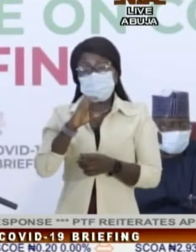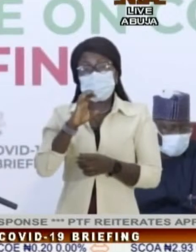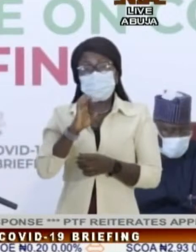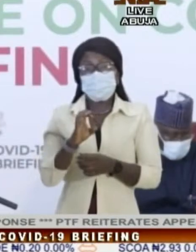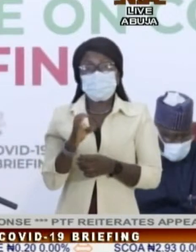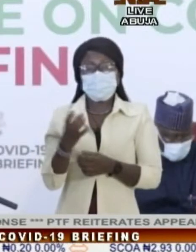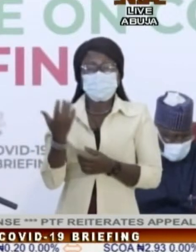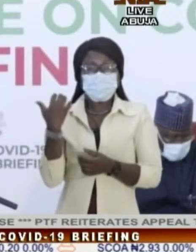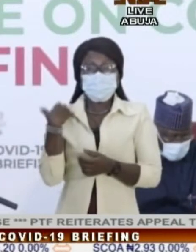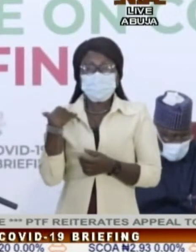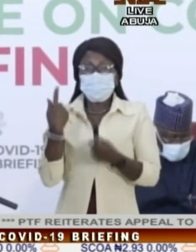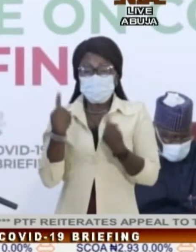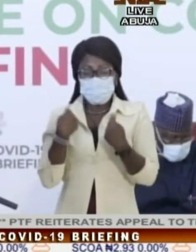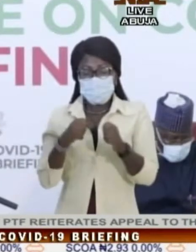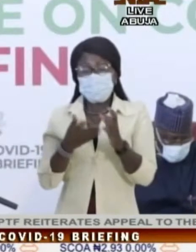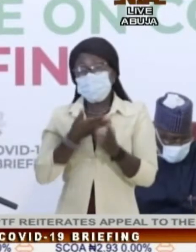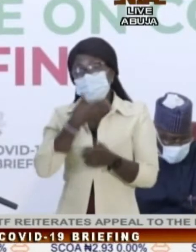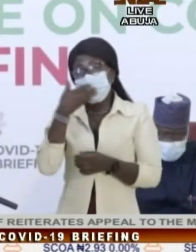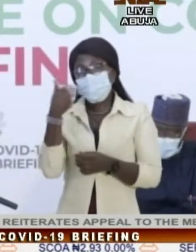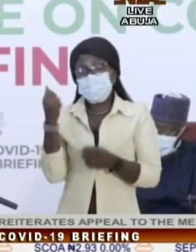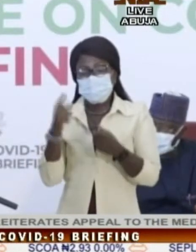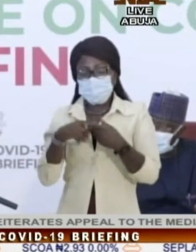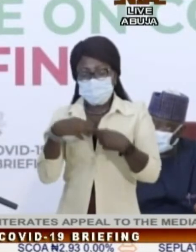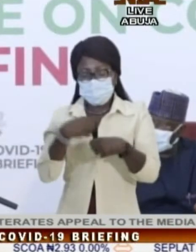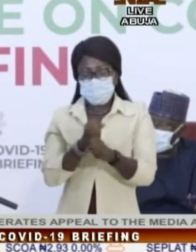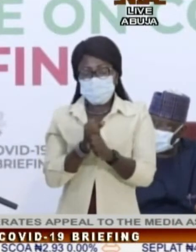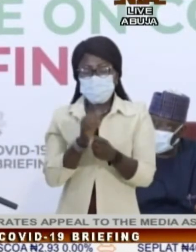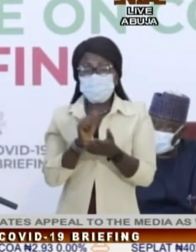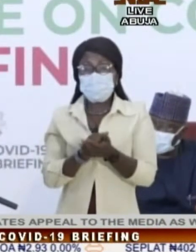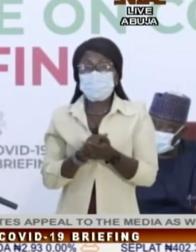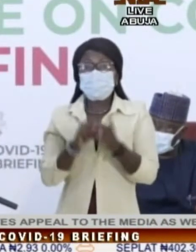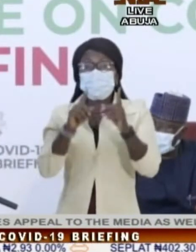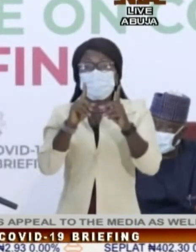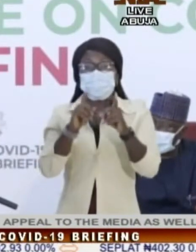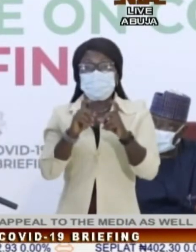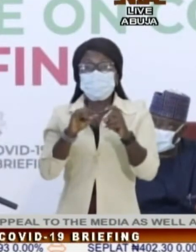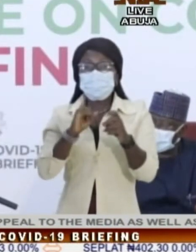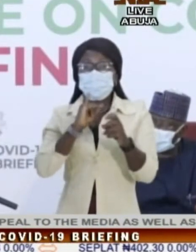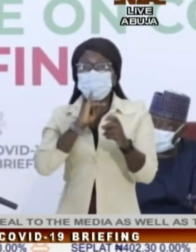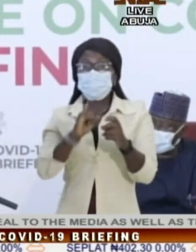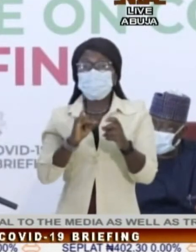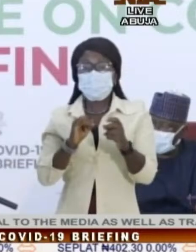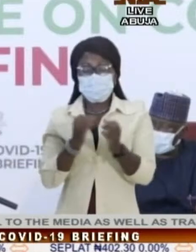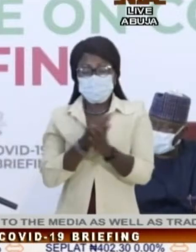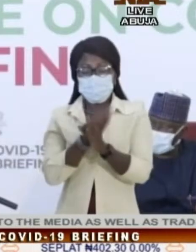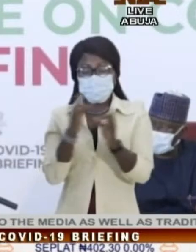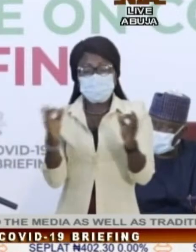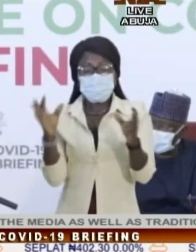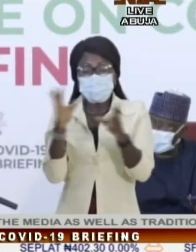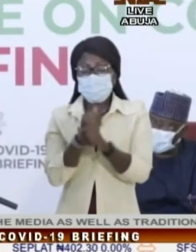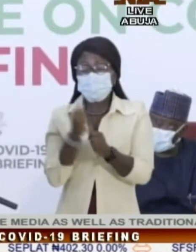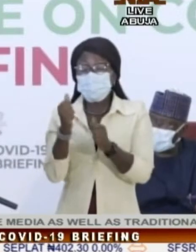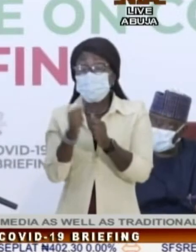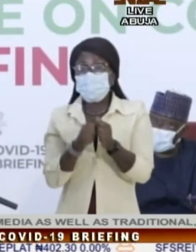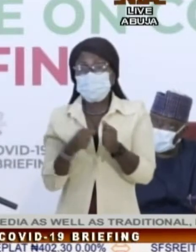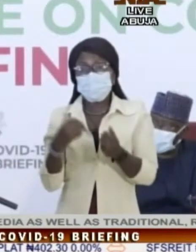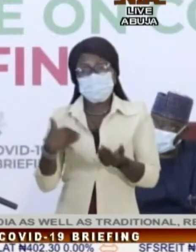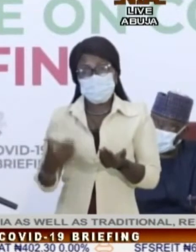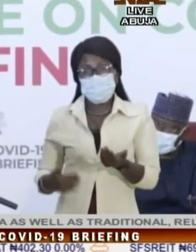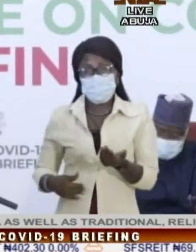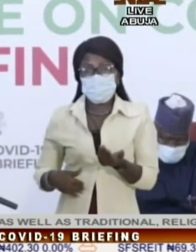1,664. Wannan ya ninka waɗanda aka samu a rana guda tashin farko